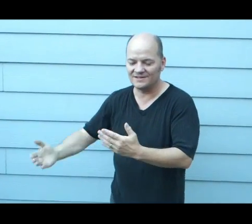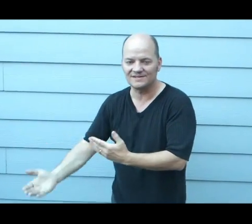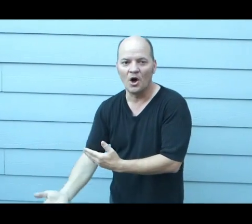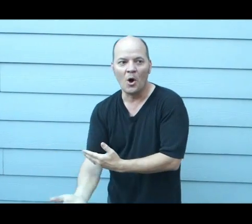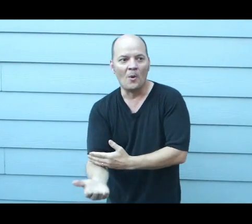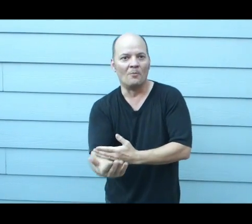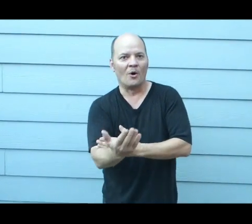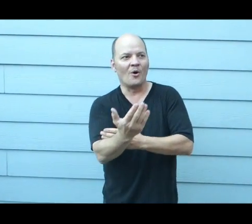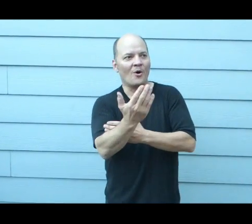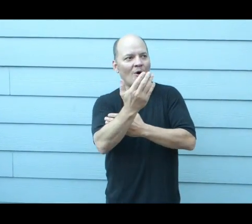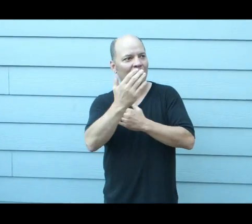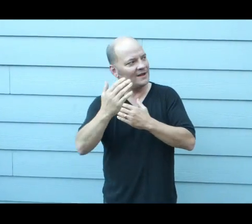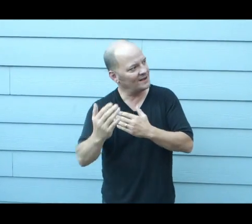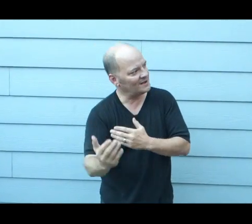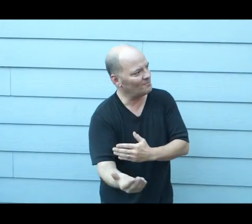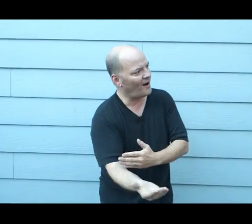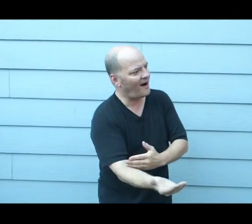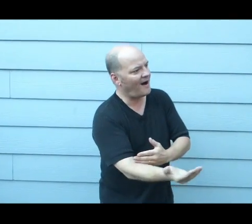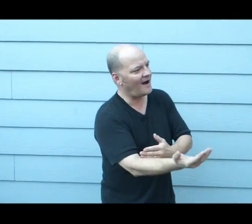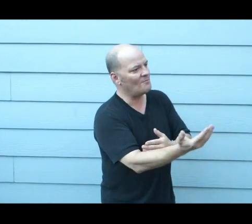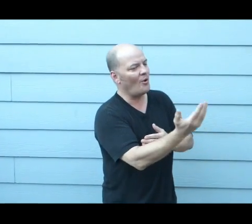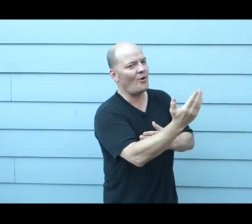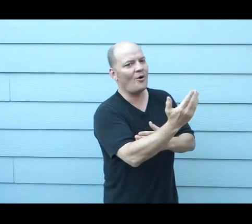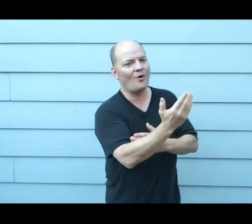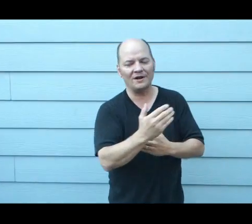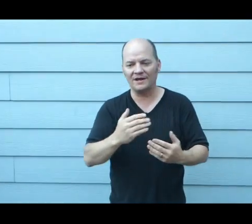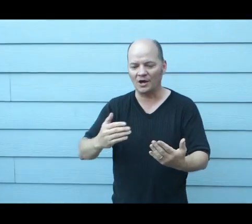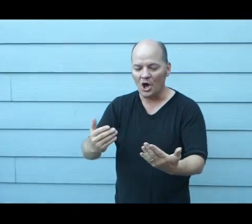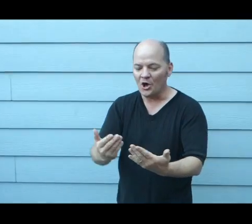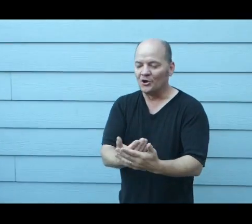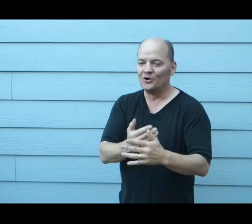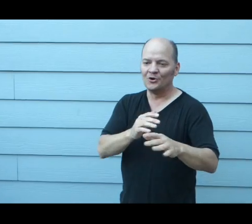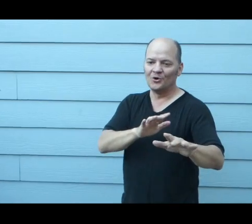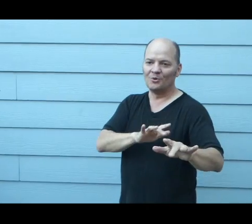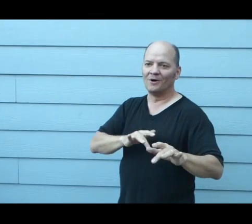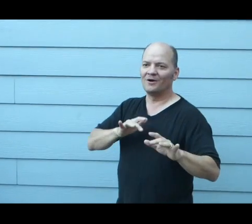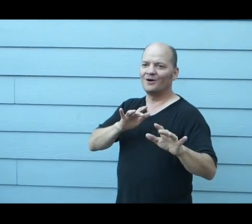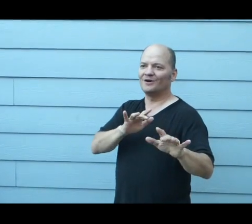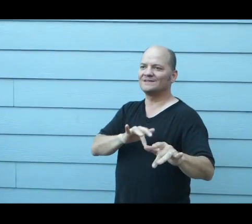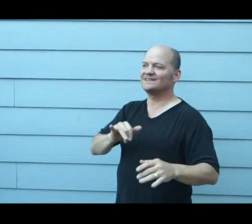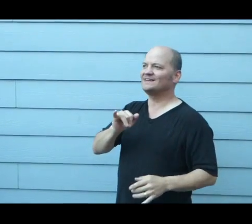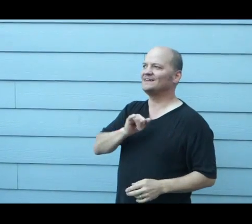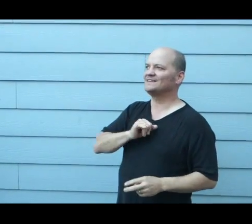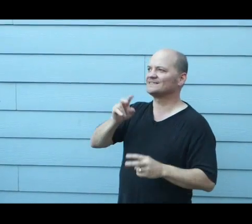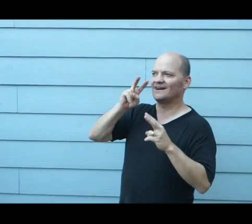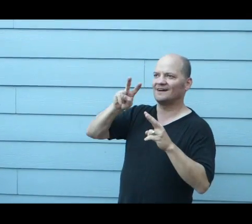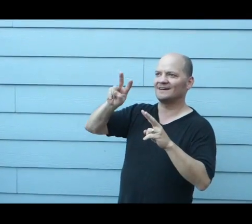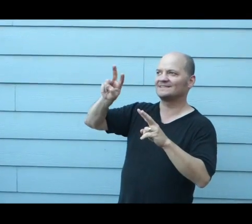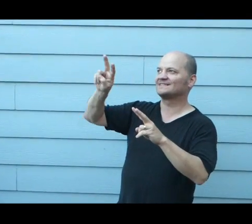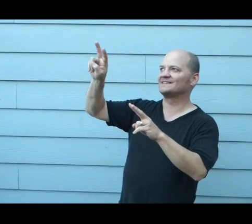faithfulness. Morning by morning, new mercies I